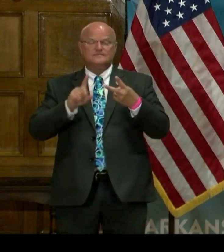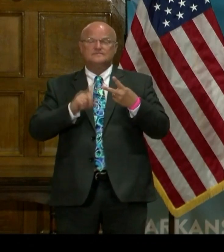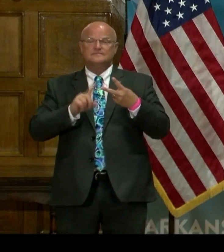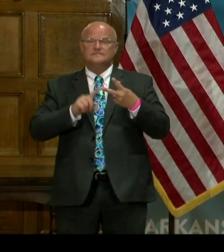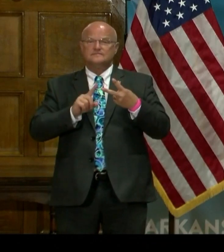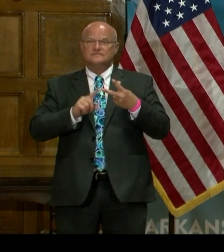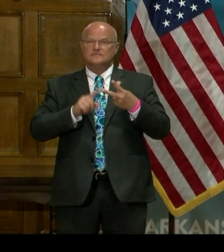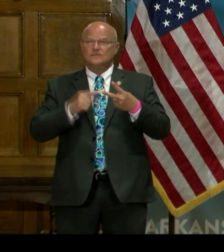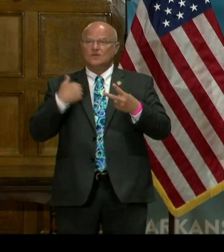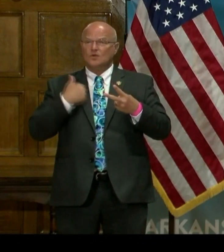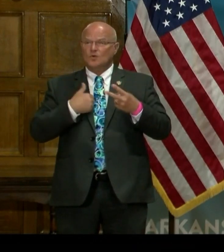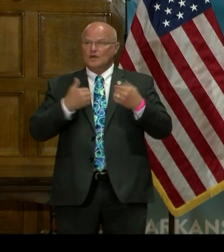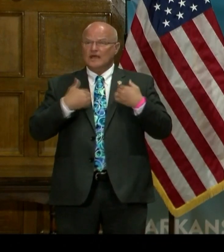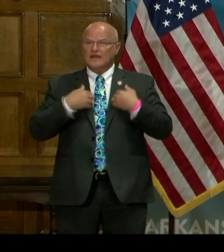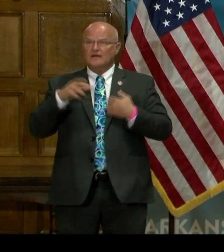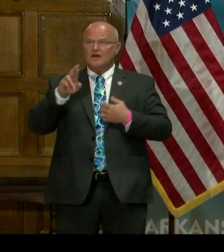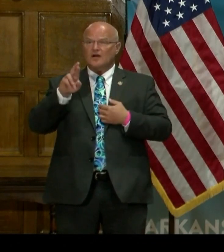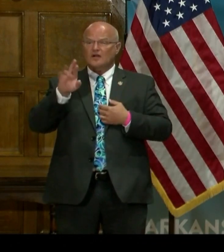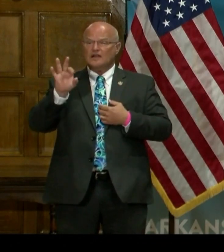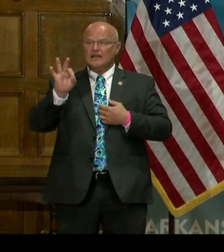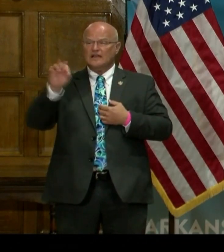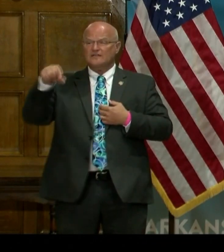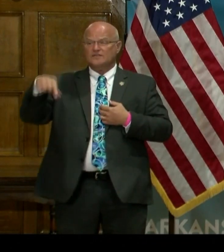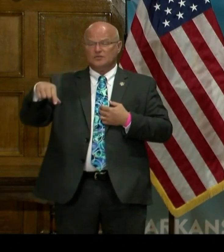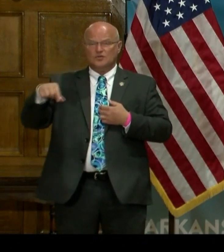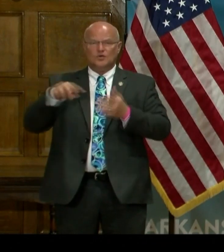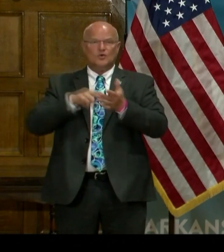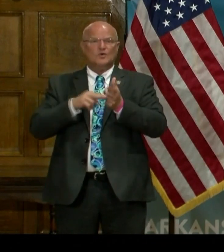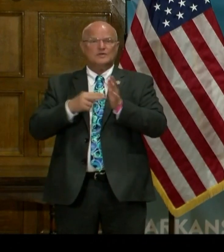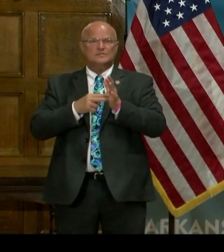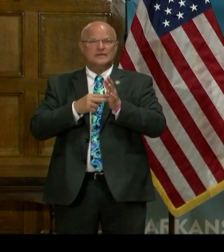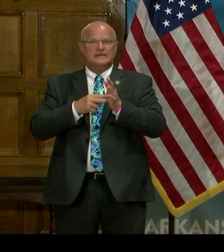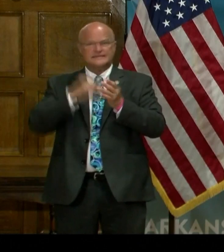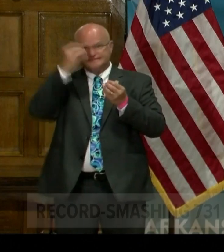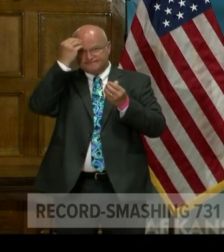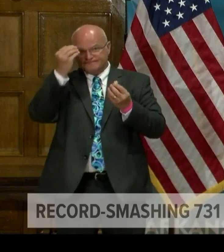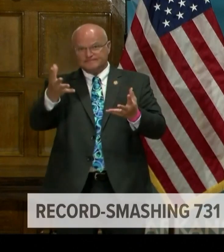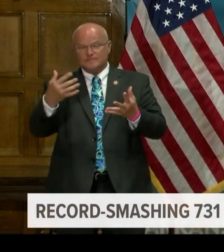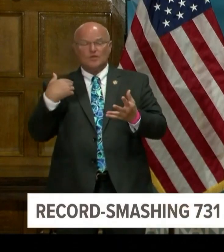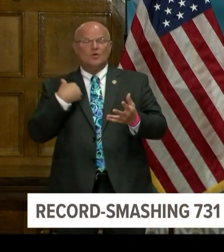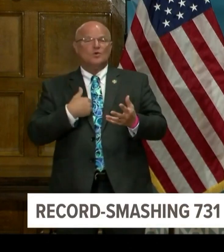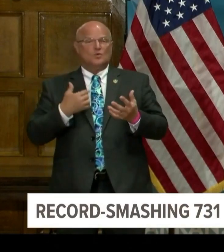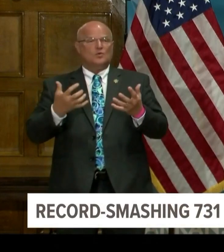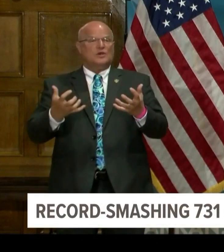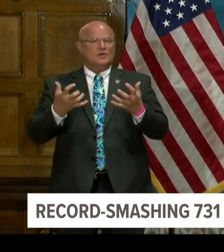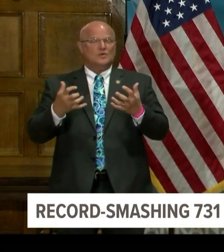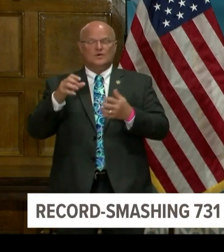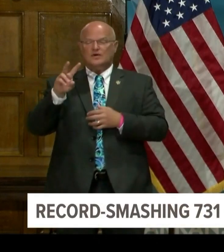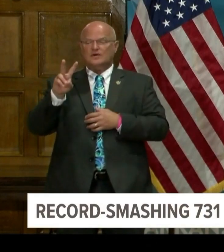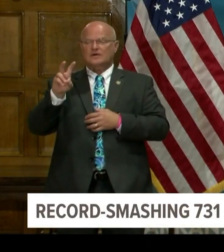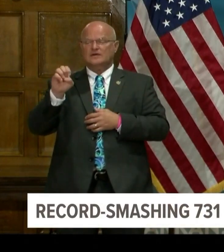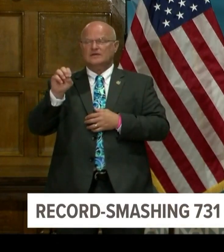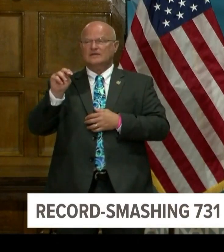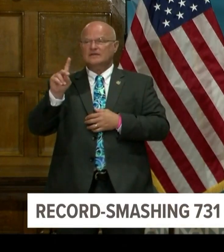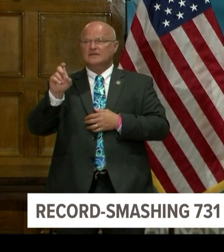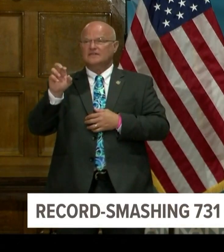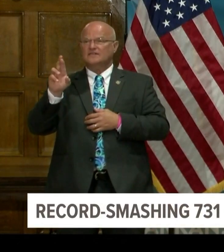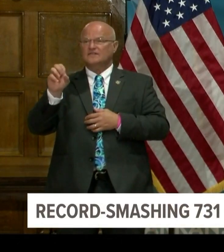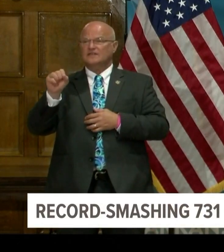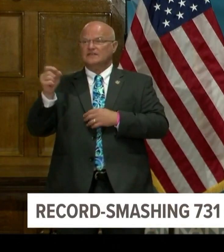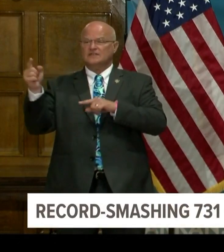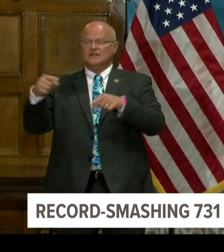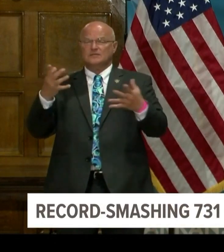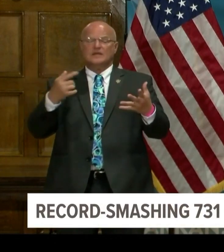Secondly, we do have an RFQ, which is just simply a notification that we want vendors to come in and